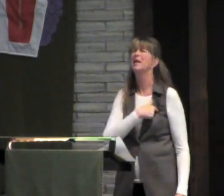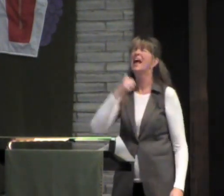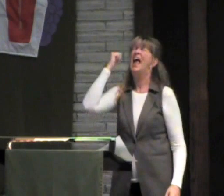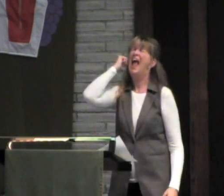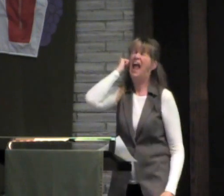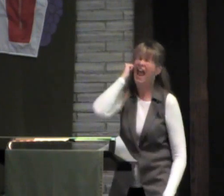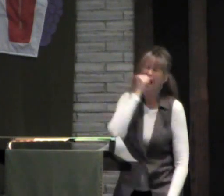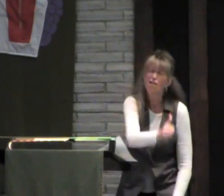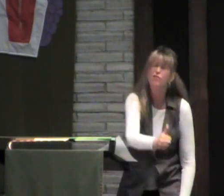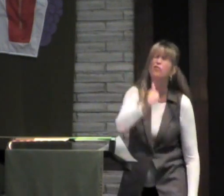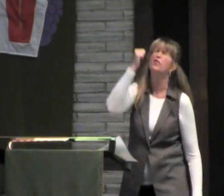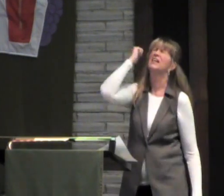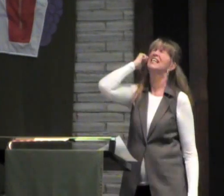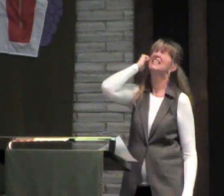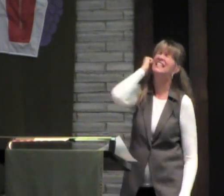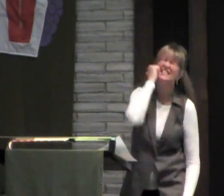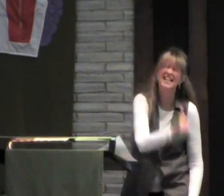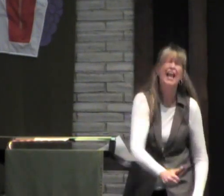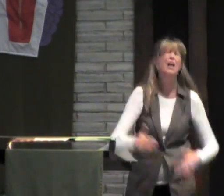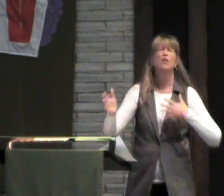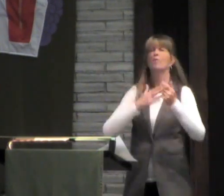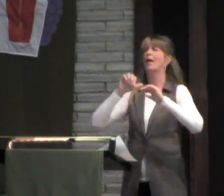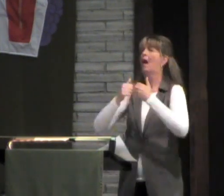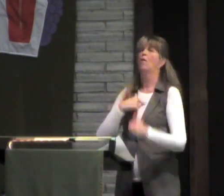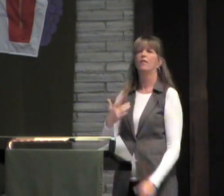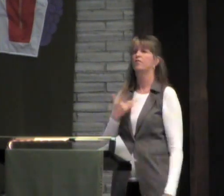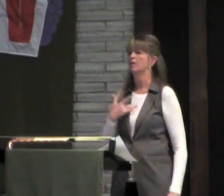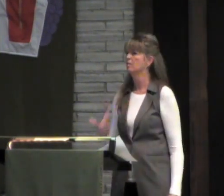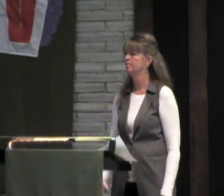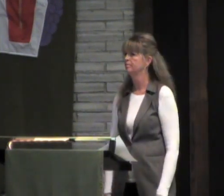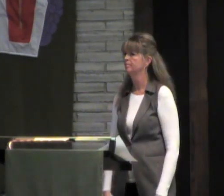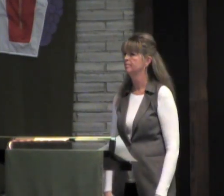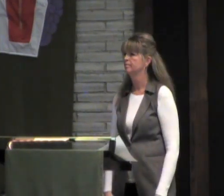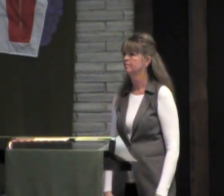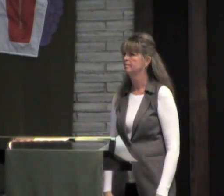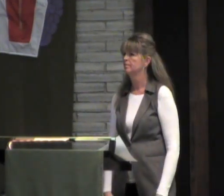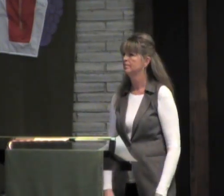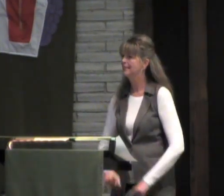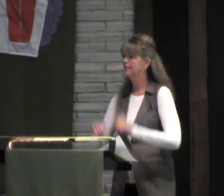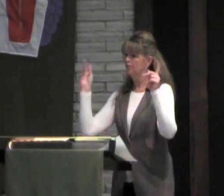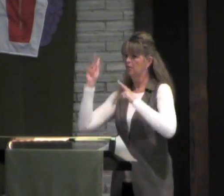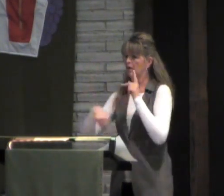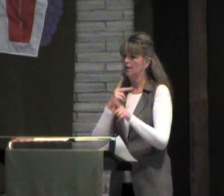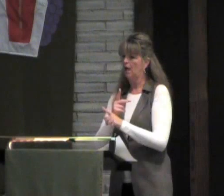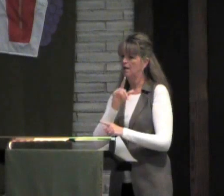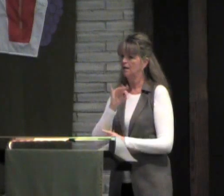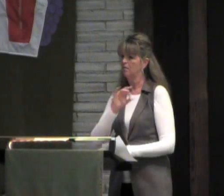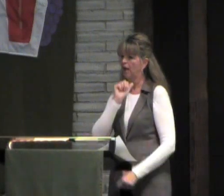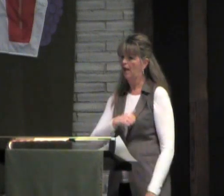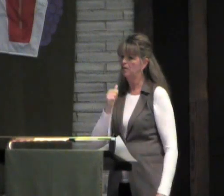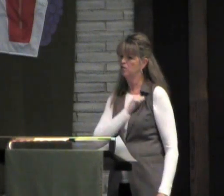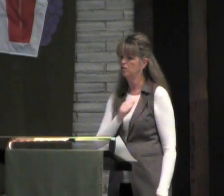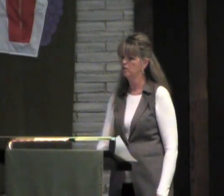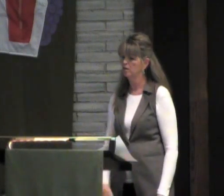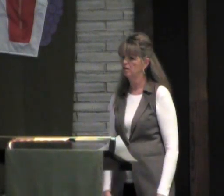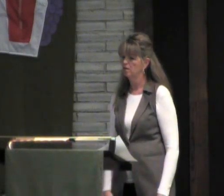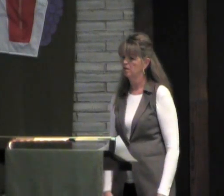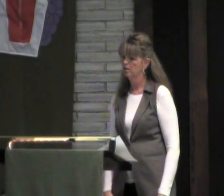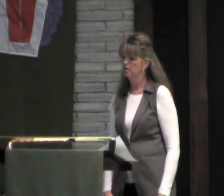on me every single day, no matter how I feel. It's a different kind of attitude.